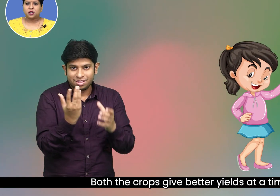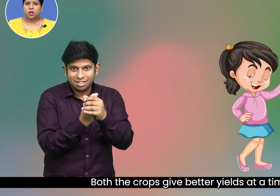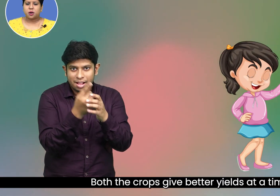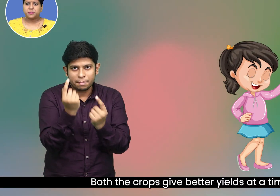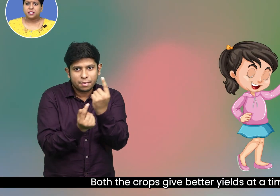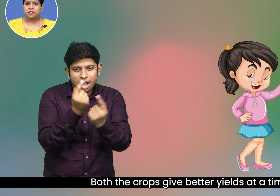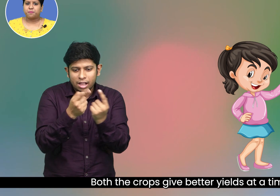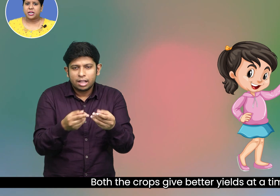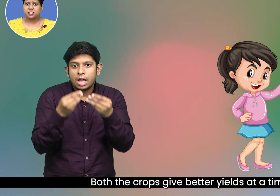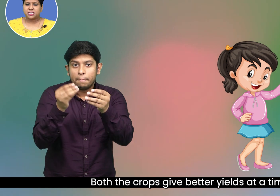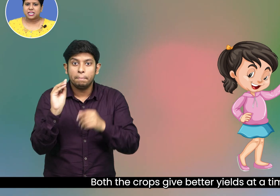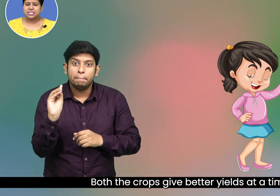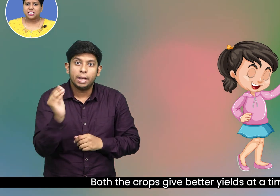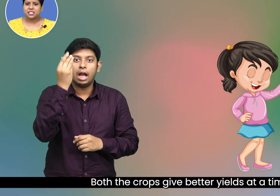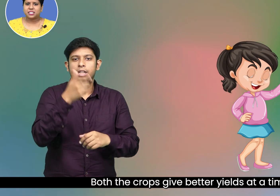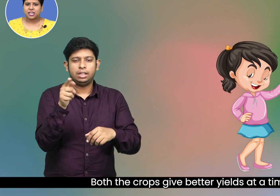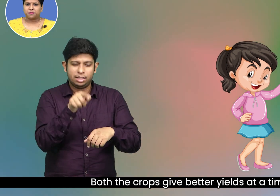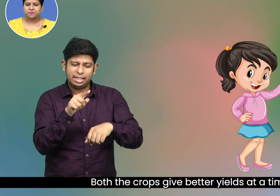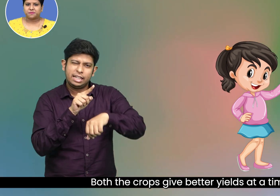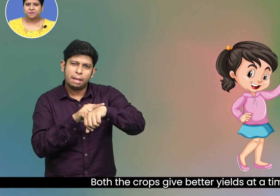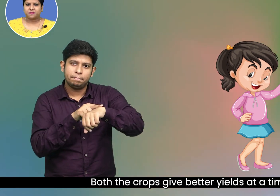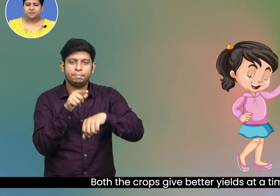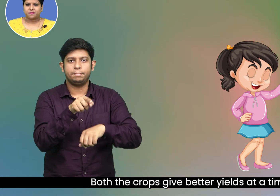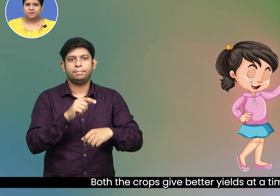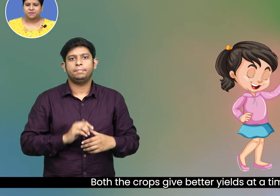Both the crops give better yields at a time.